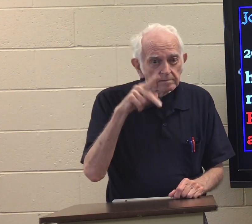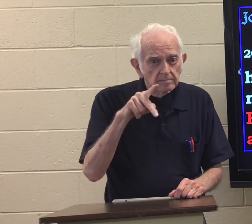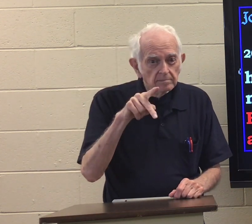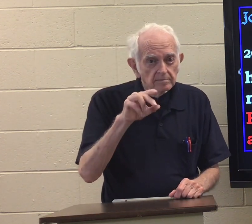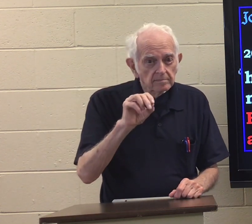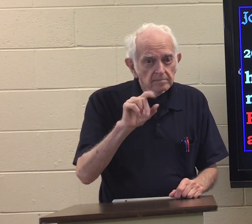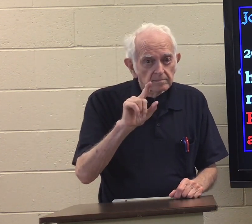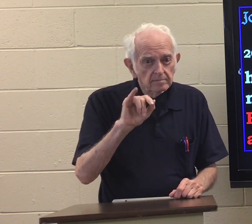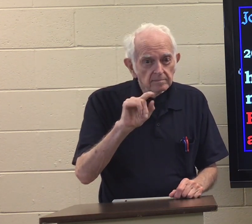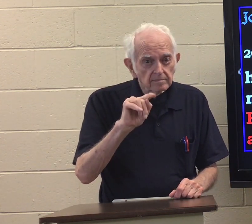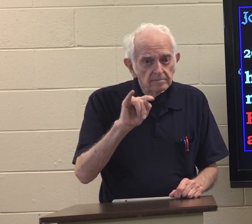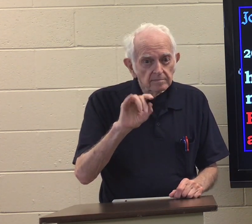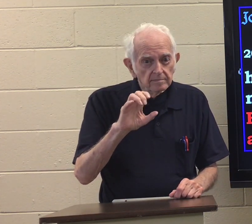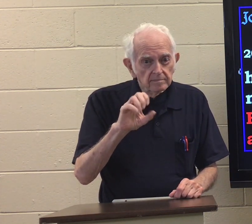In politics,